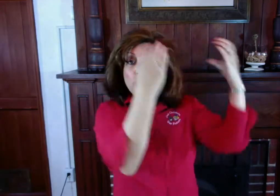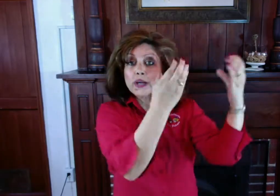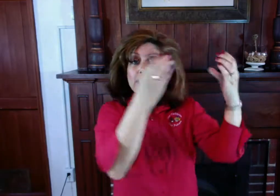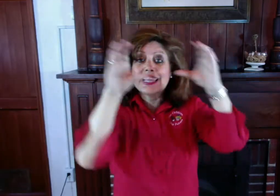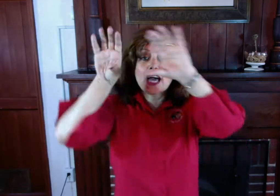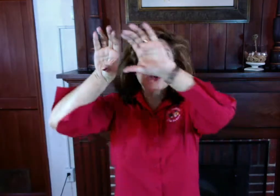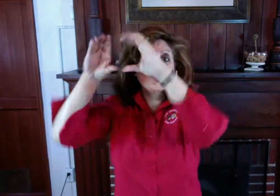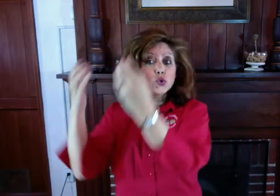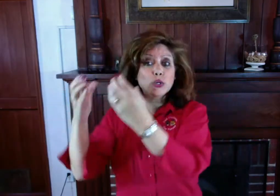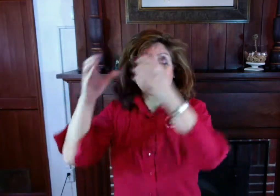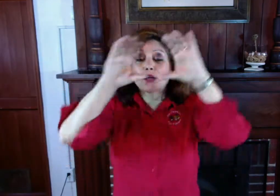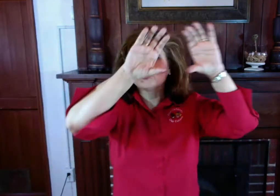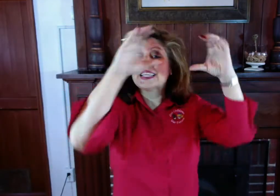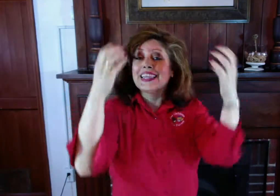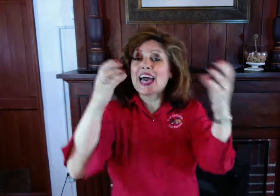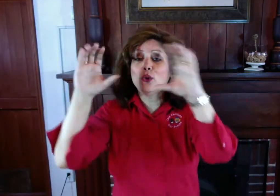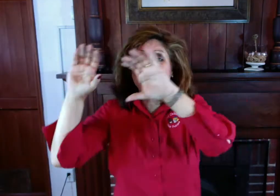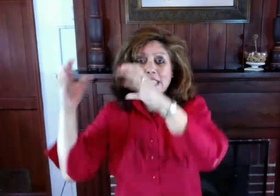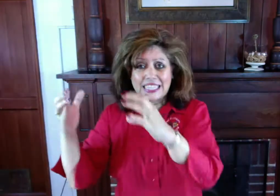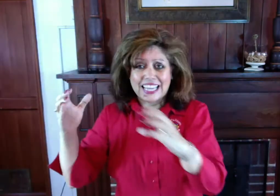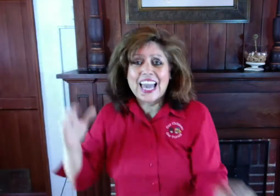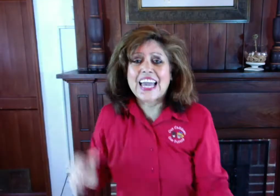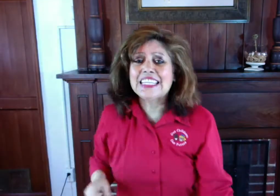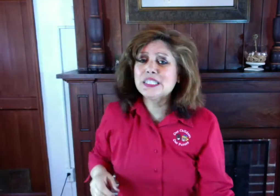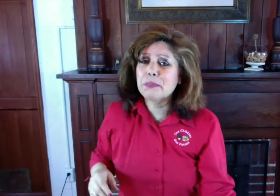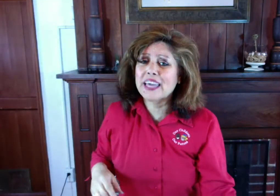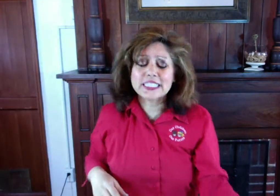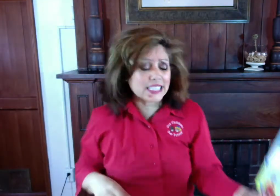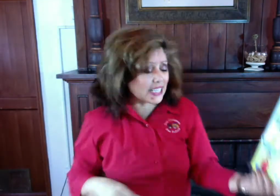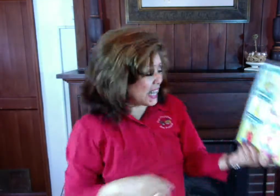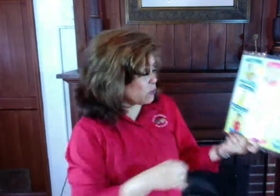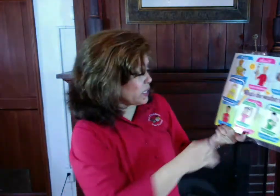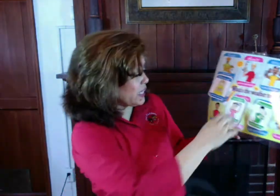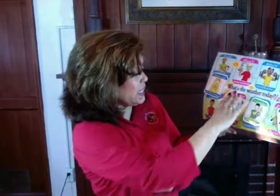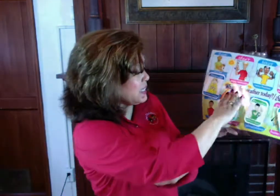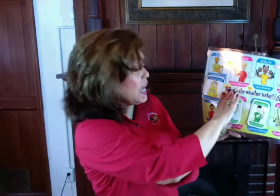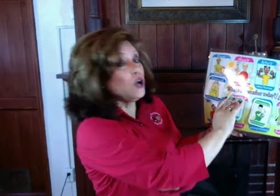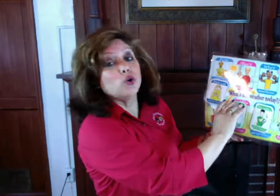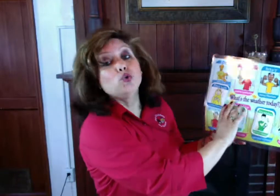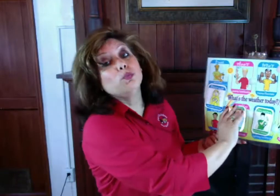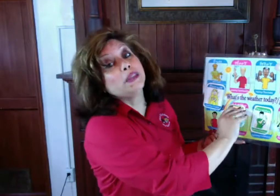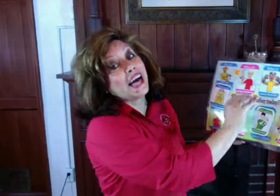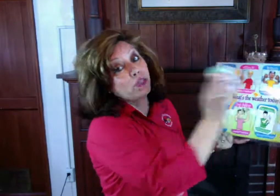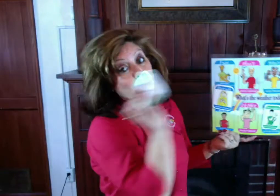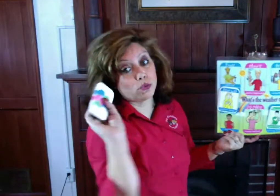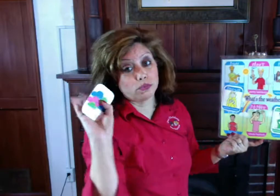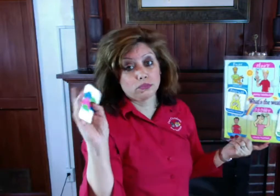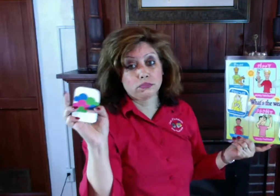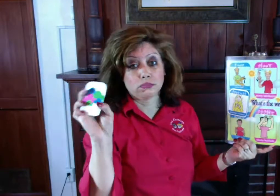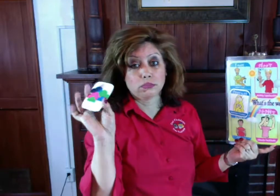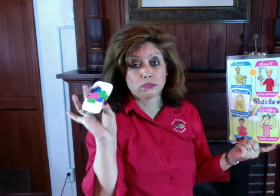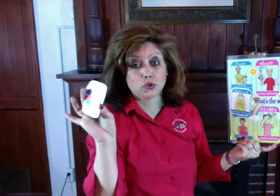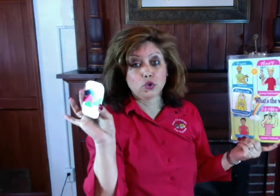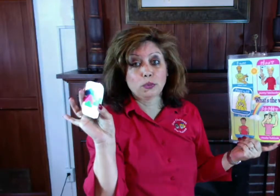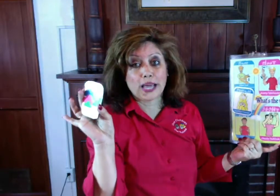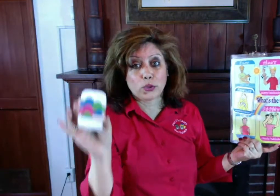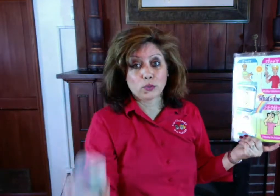one cloud, two clouds, cloudy. And in Spanish, cloudy is nublado, nublado.